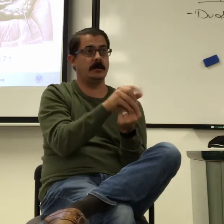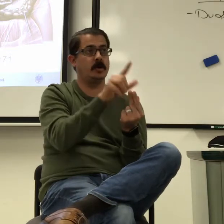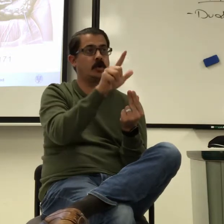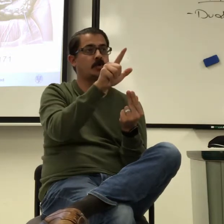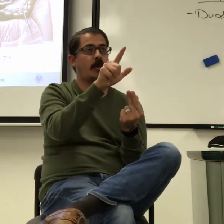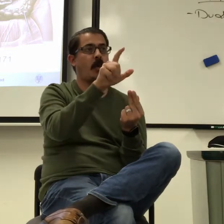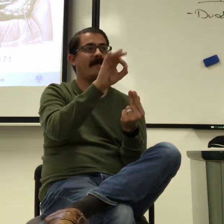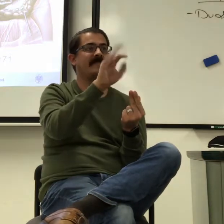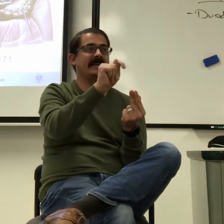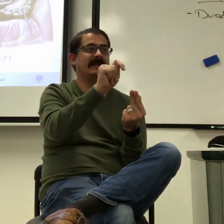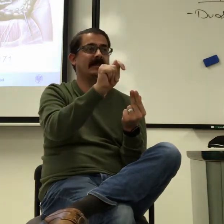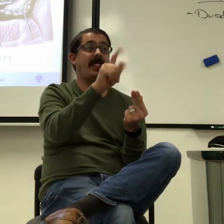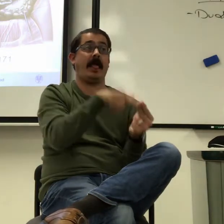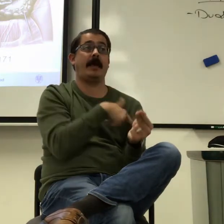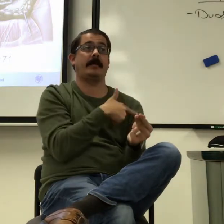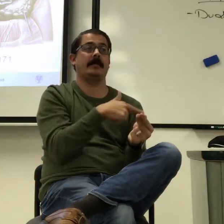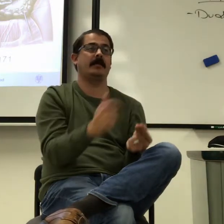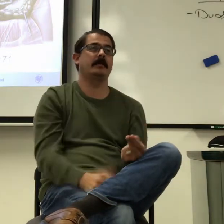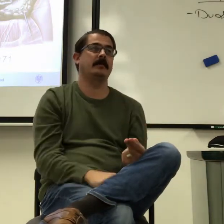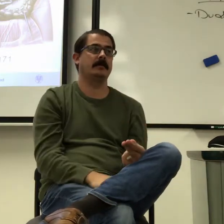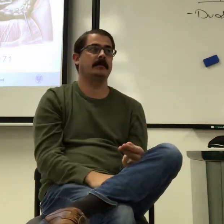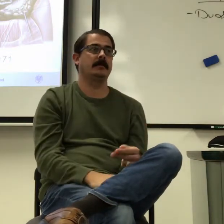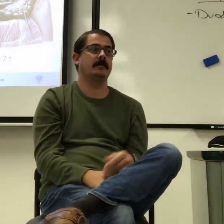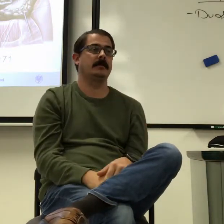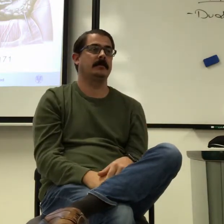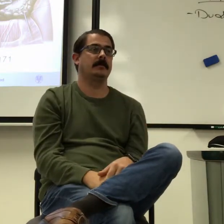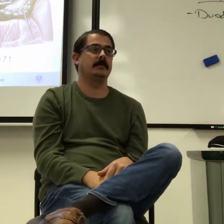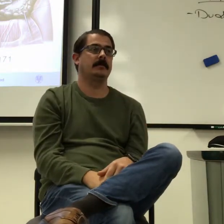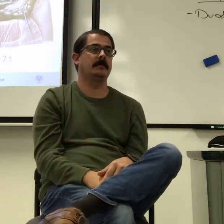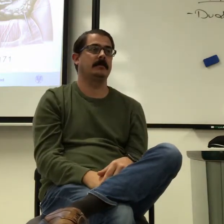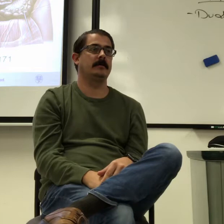21 feet, that's length.